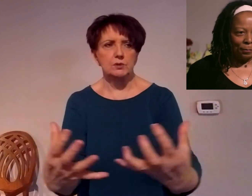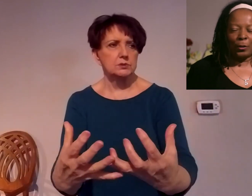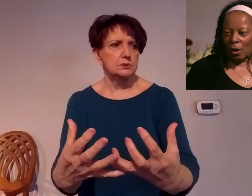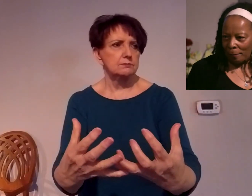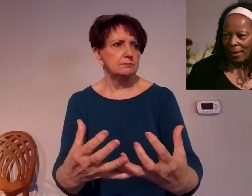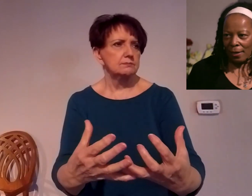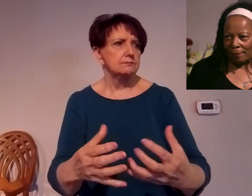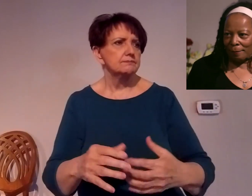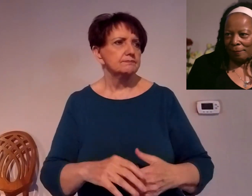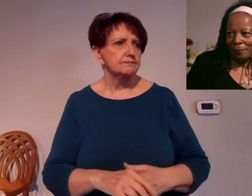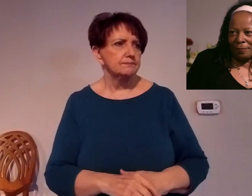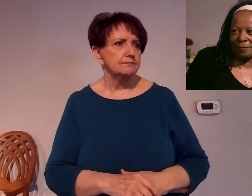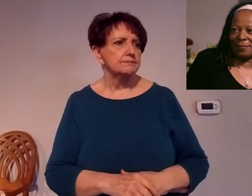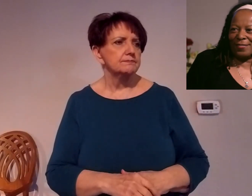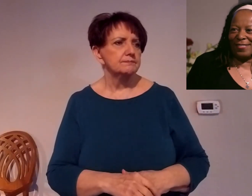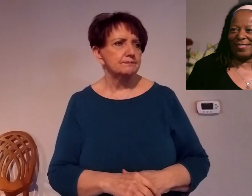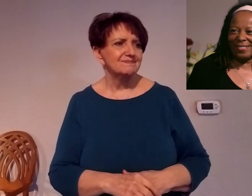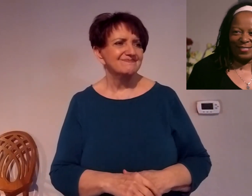I didn't put on makeup,